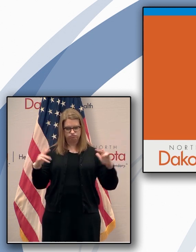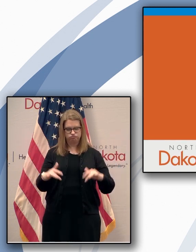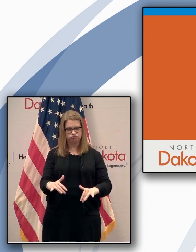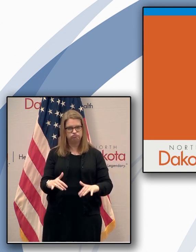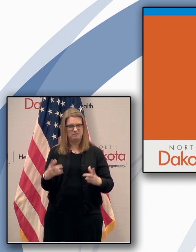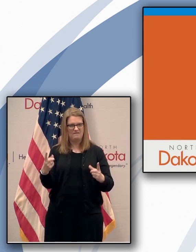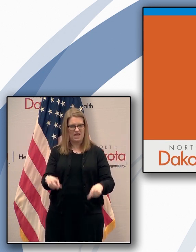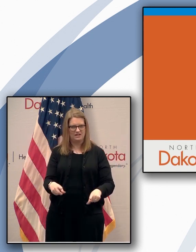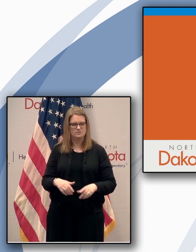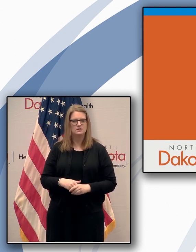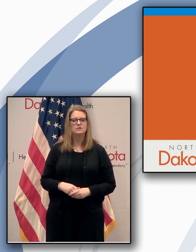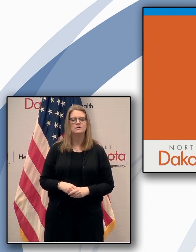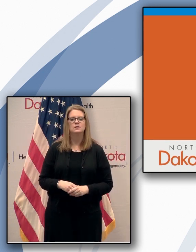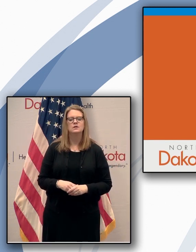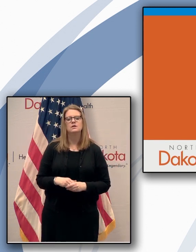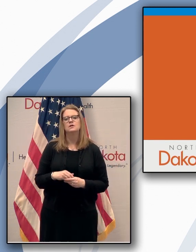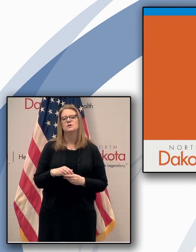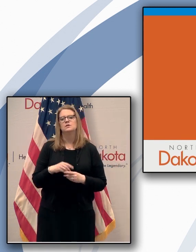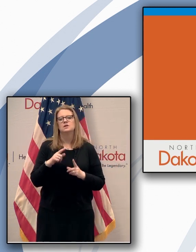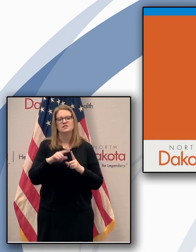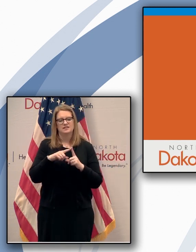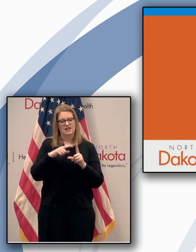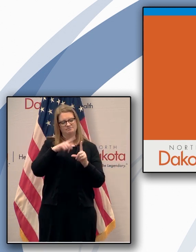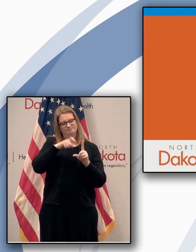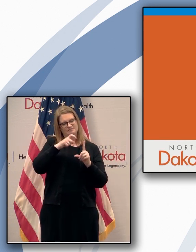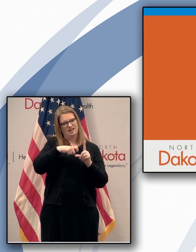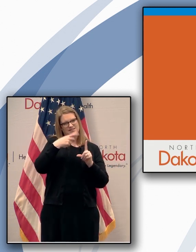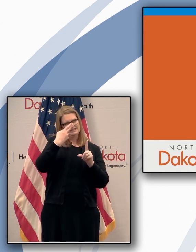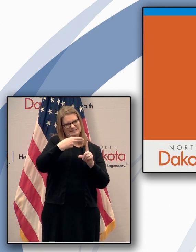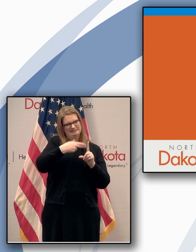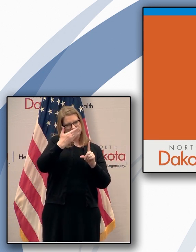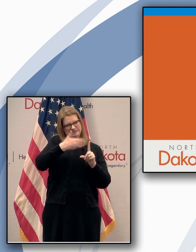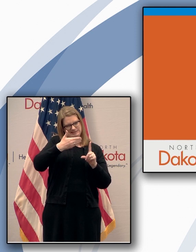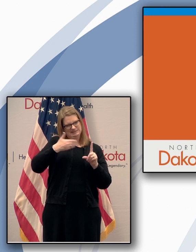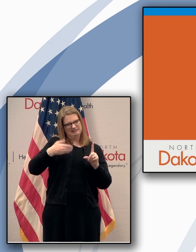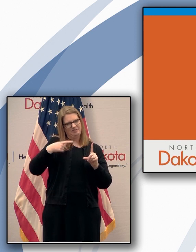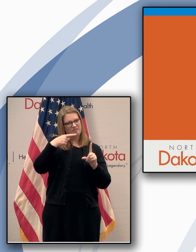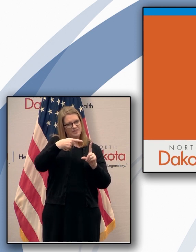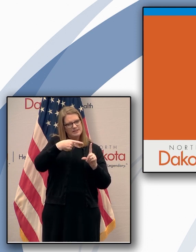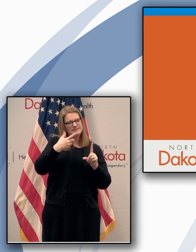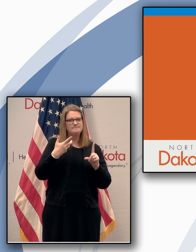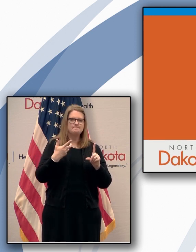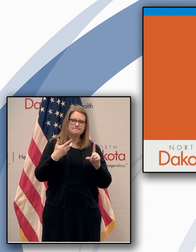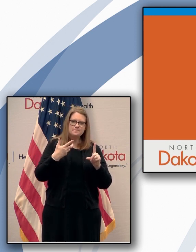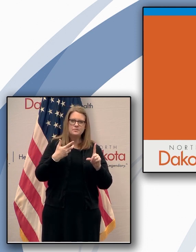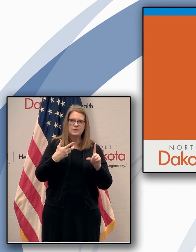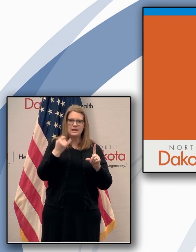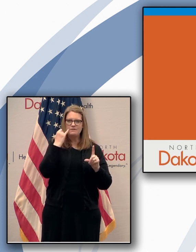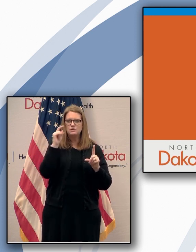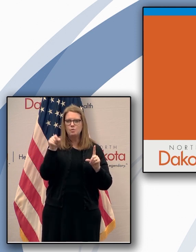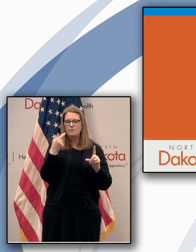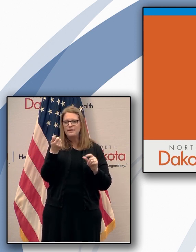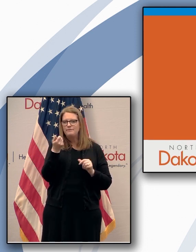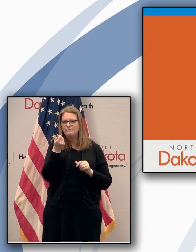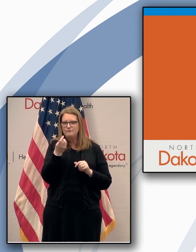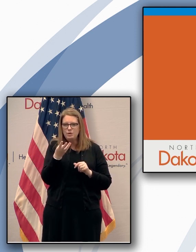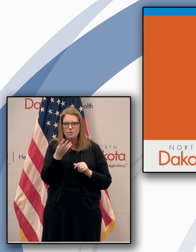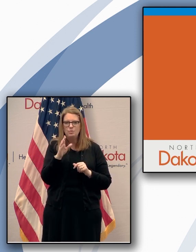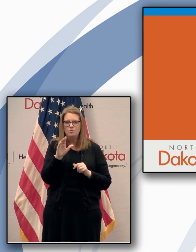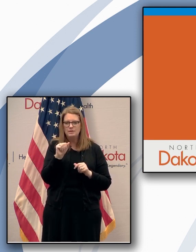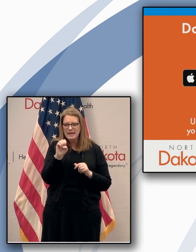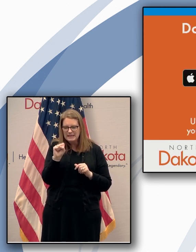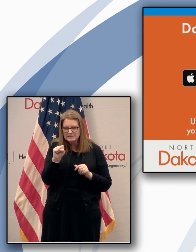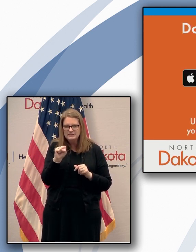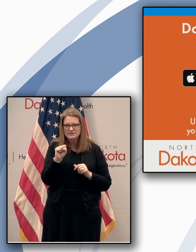On the back end of contact tracing, right now, as I've explained before, historically, when there was only a few number of